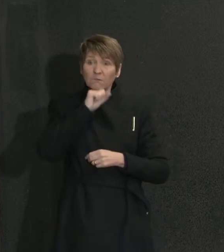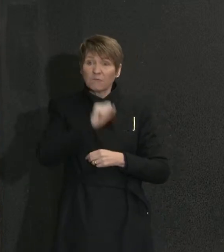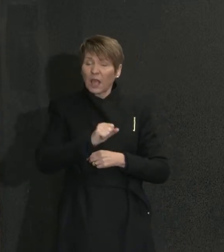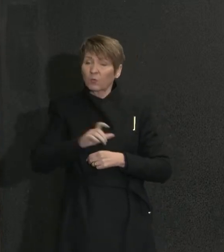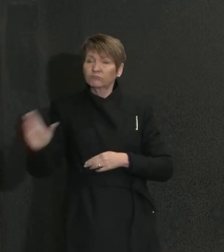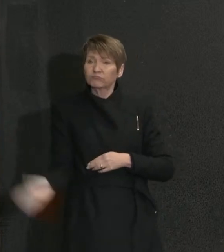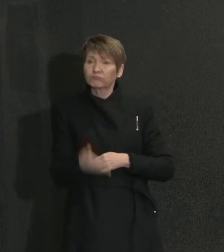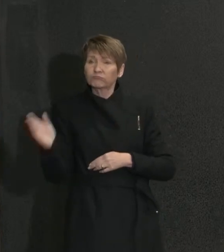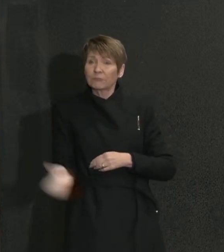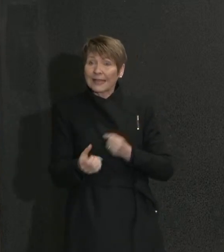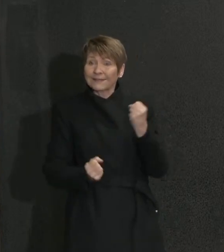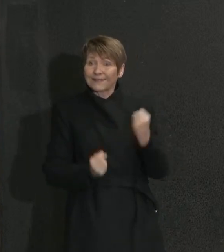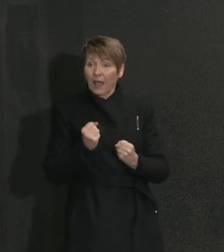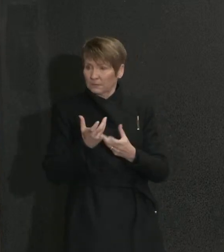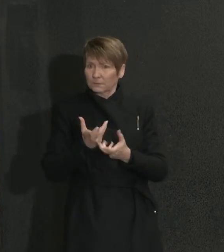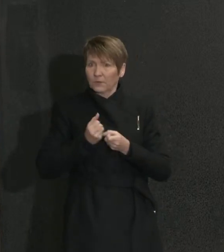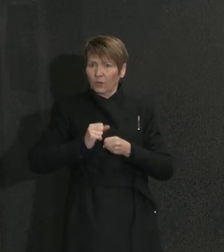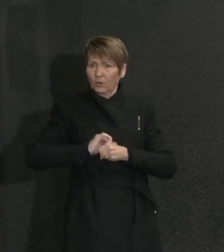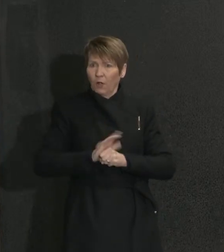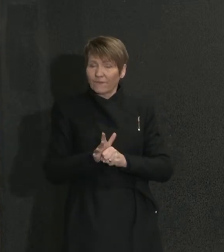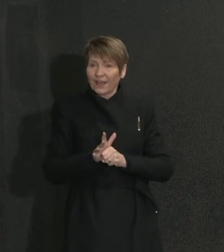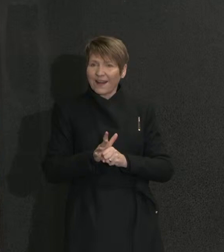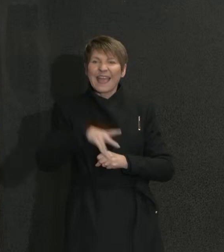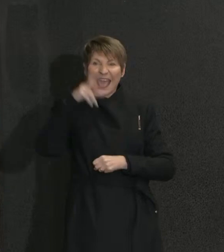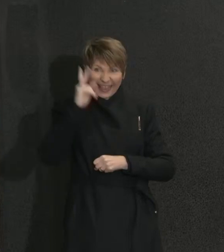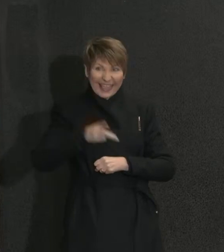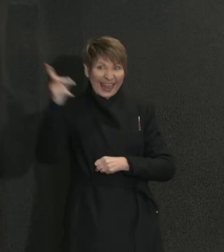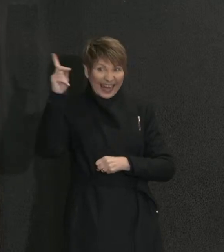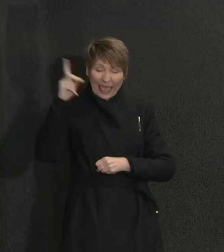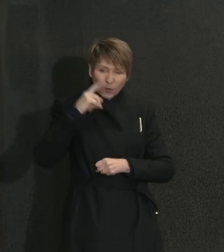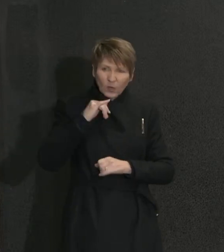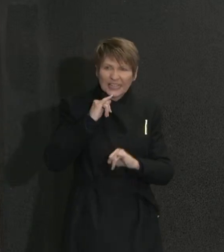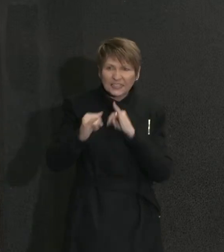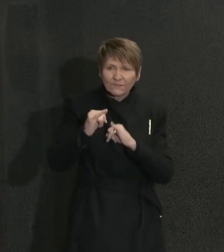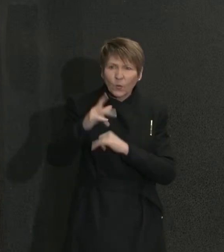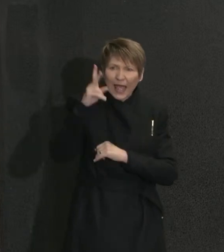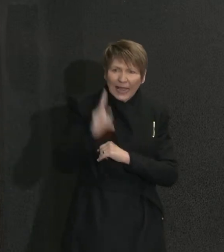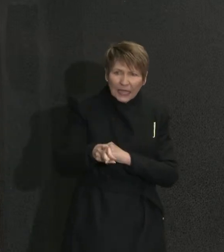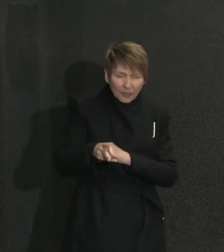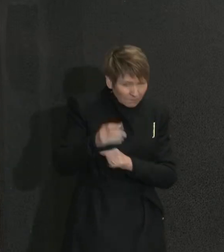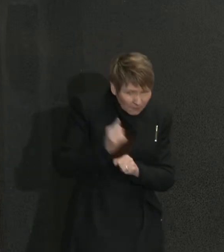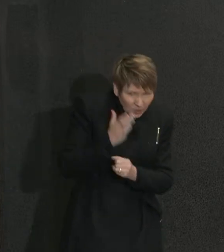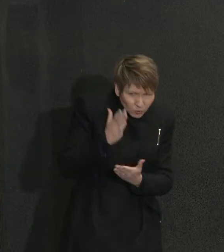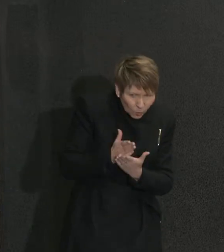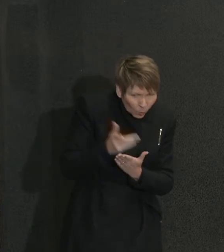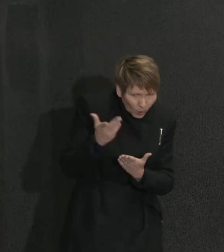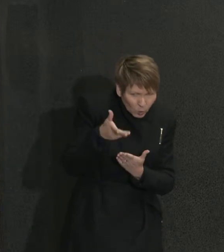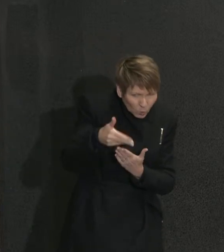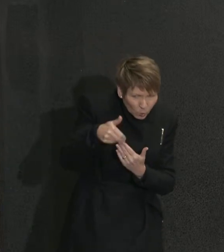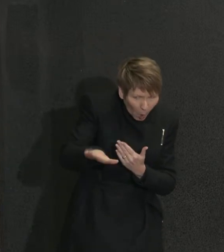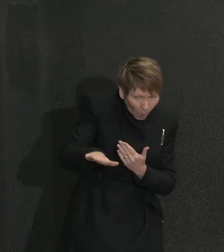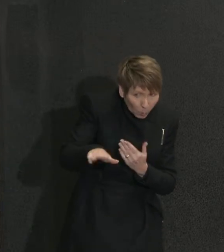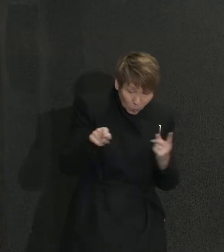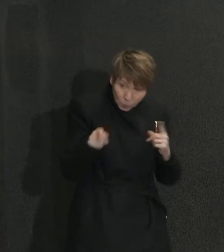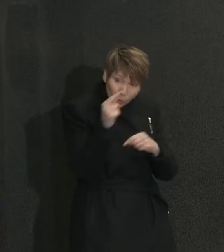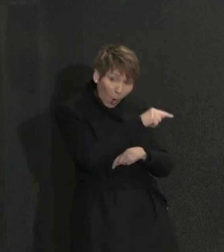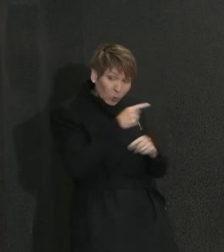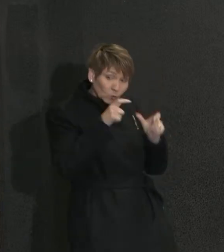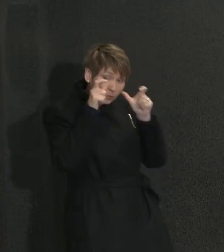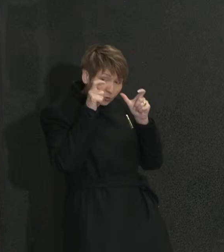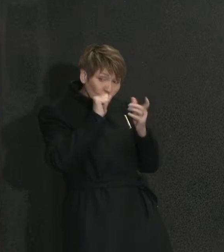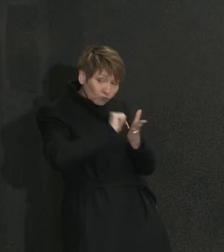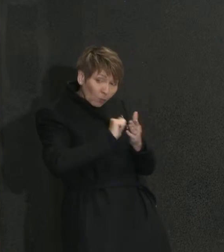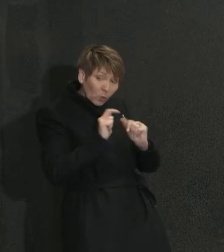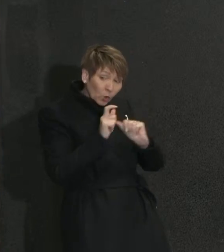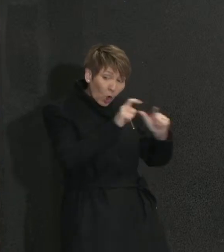we've got the evidence, the indications. I think it's worthwhile. I think there's two things I just want to go back on that on. So the first point is many of the close